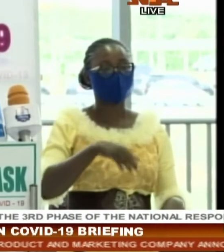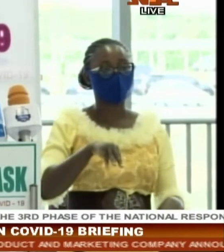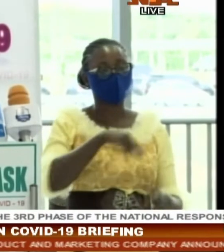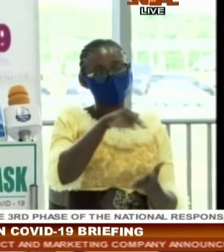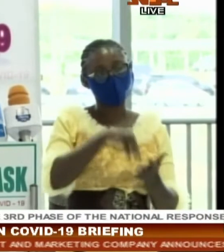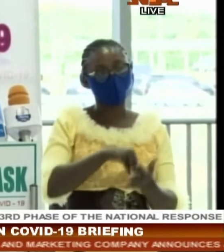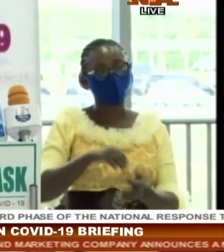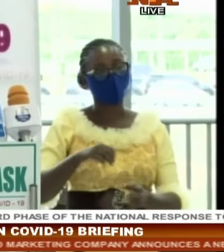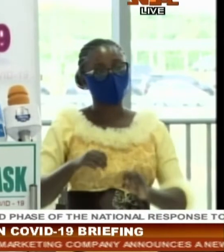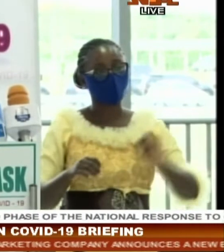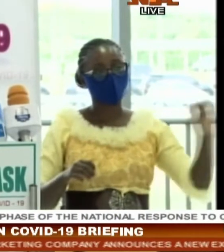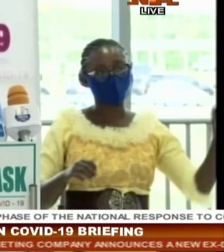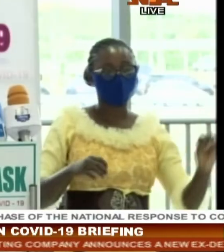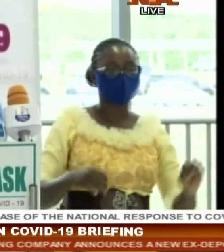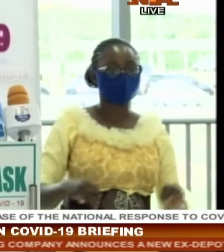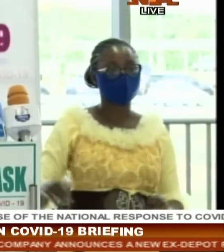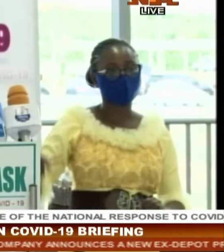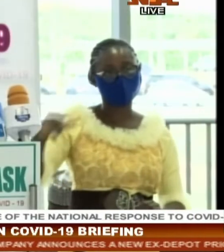Airlines.